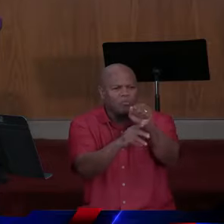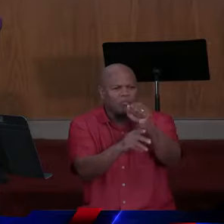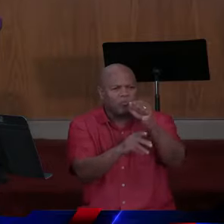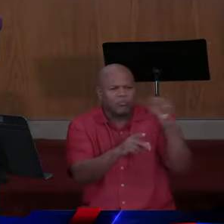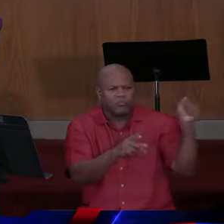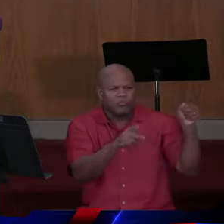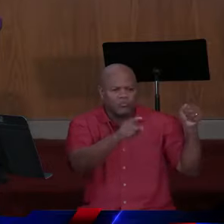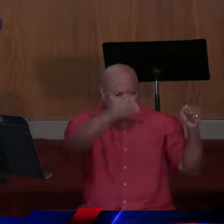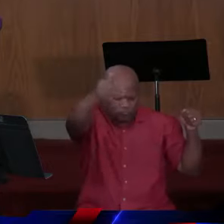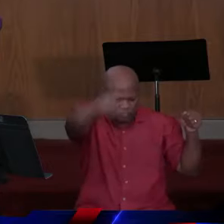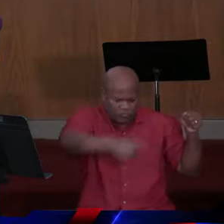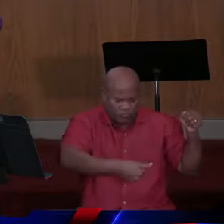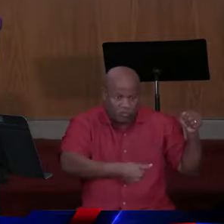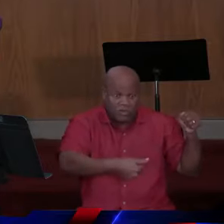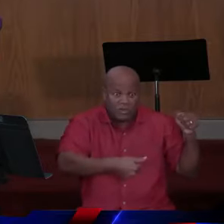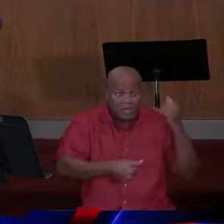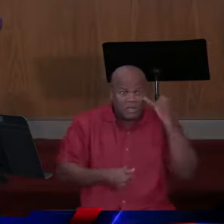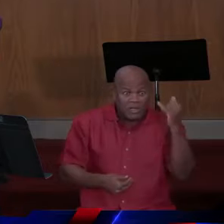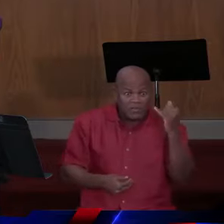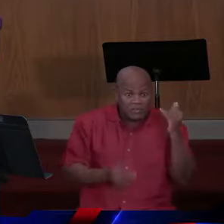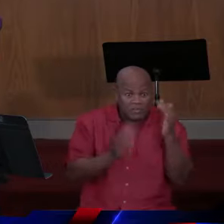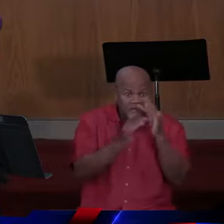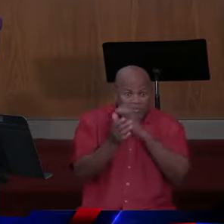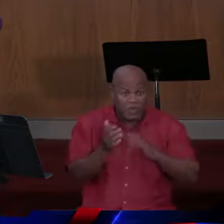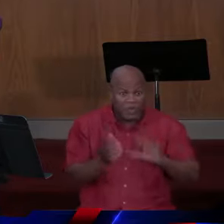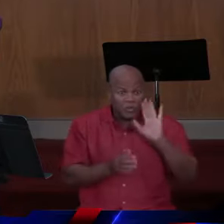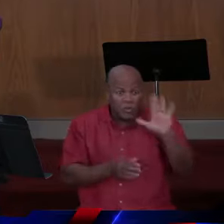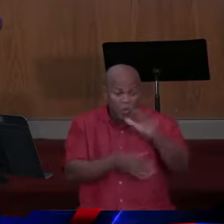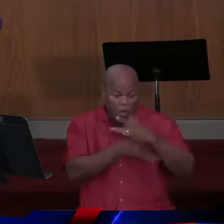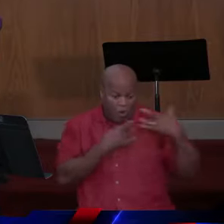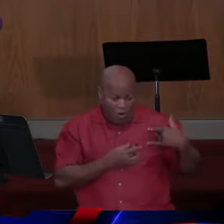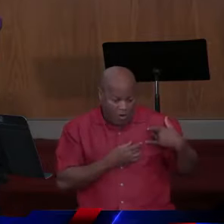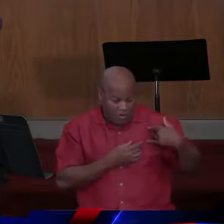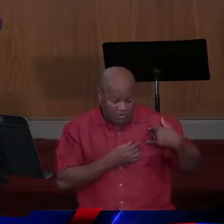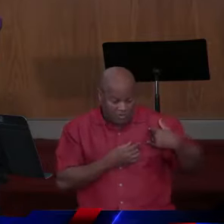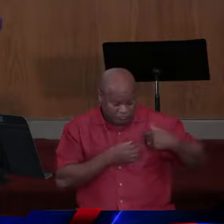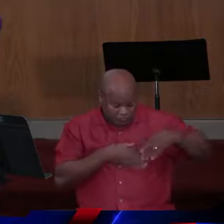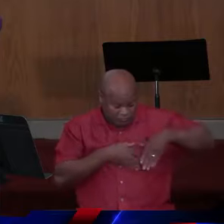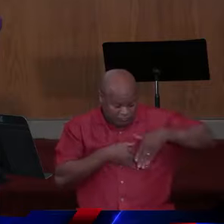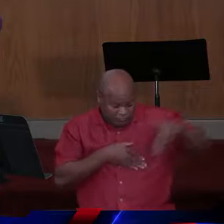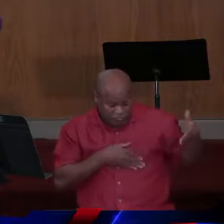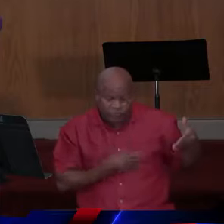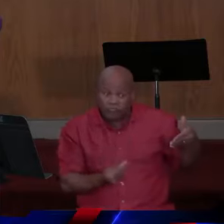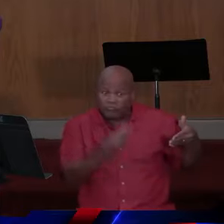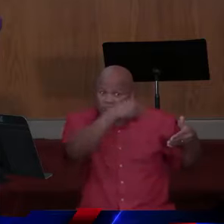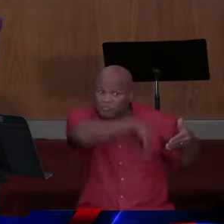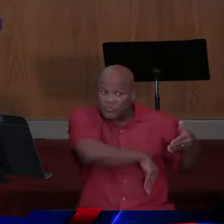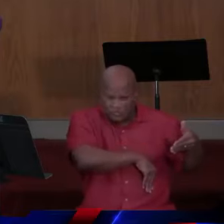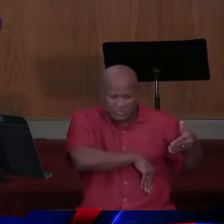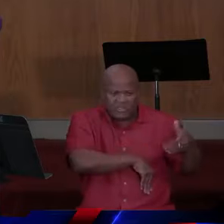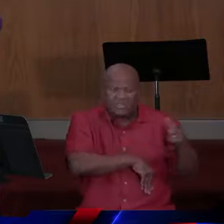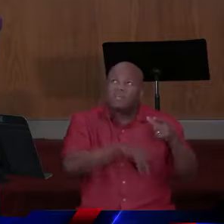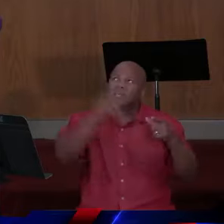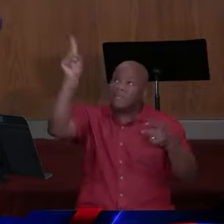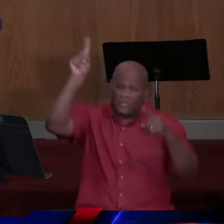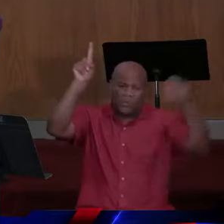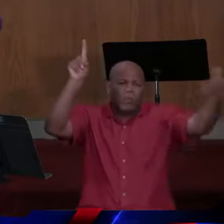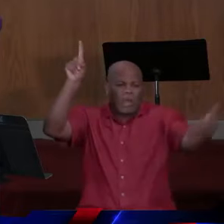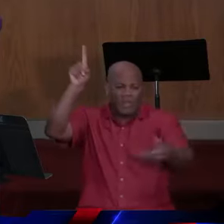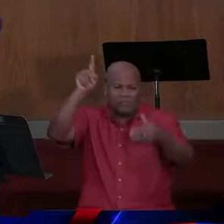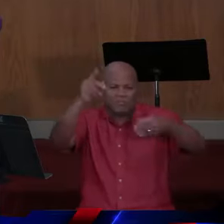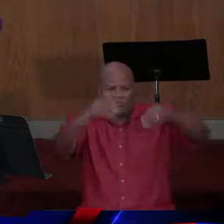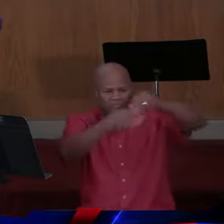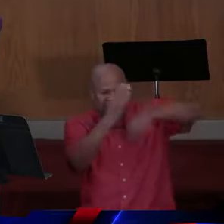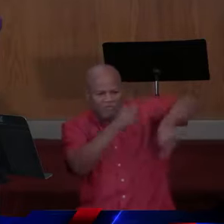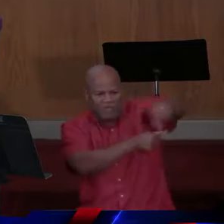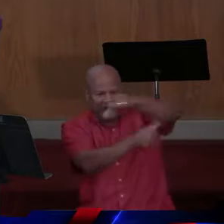If you invite him into your heart, he'll welcome you into the fellowship. Do I have a witness? Yes. Not only are we the beloved